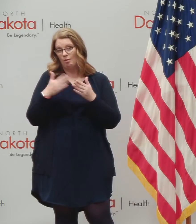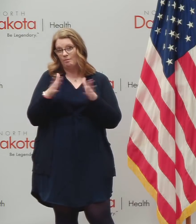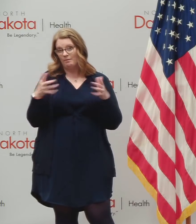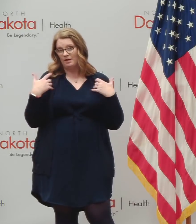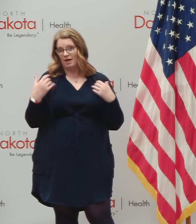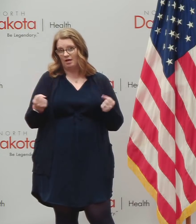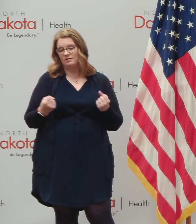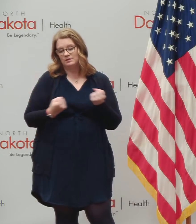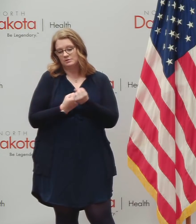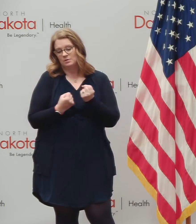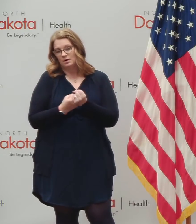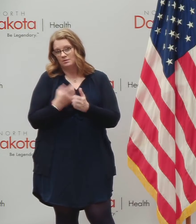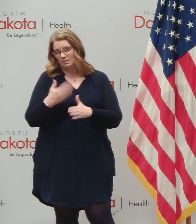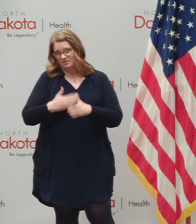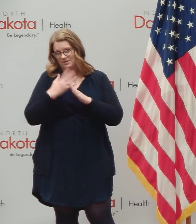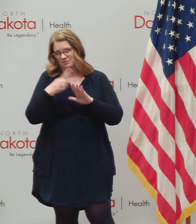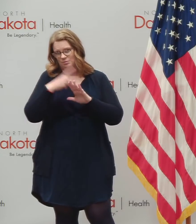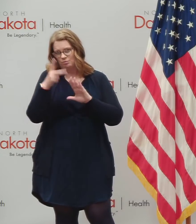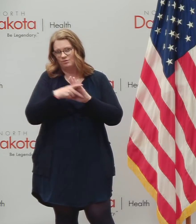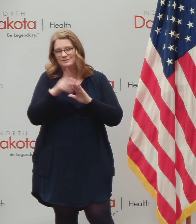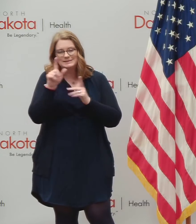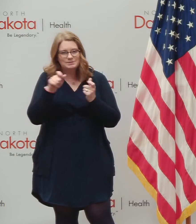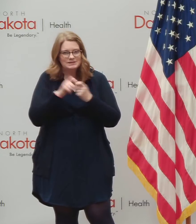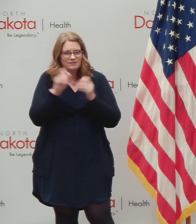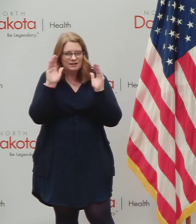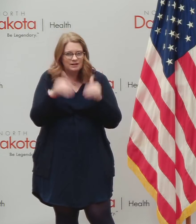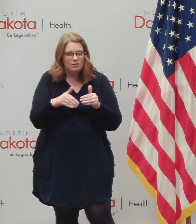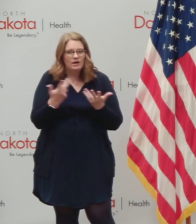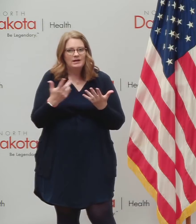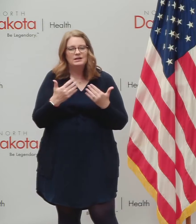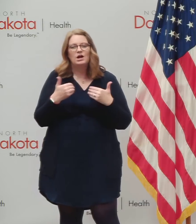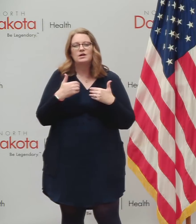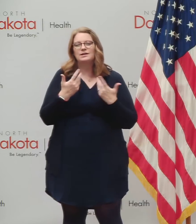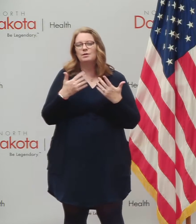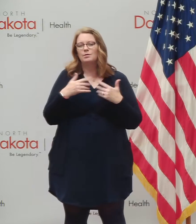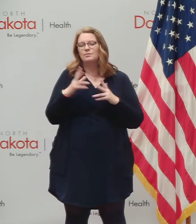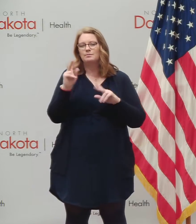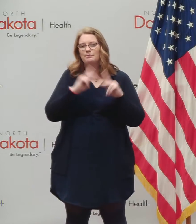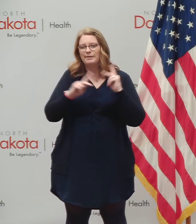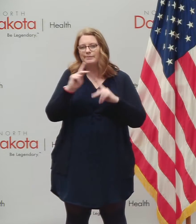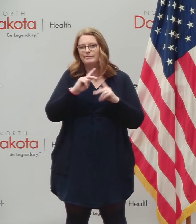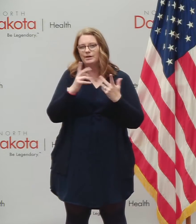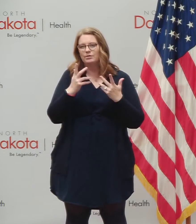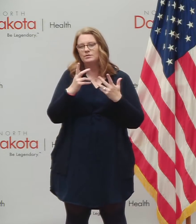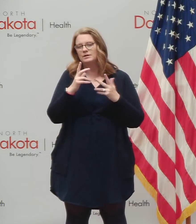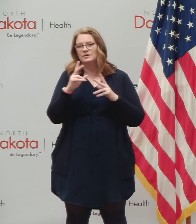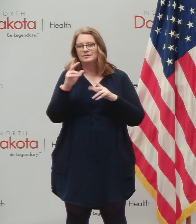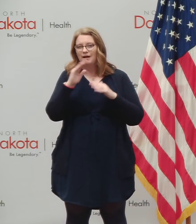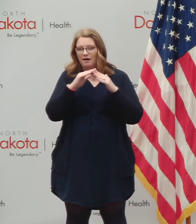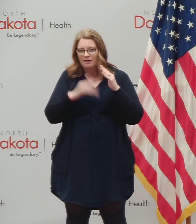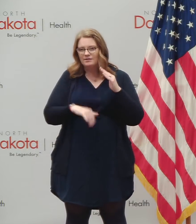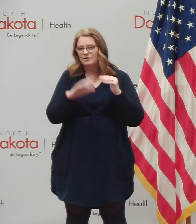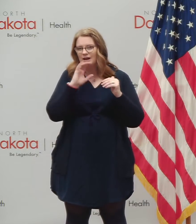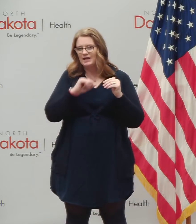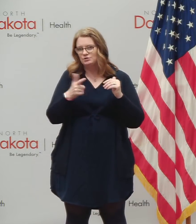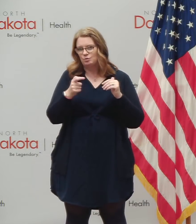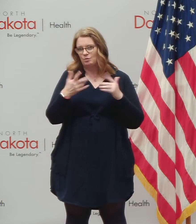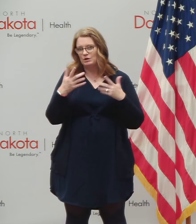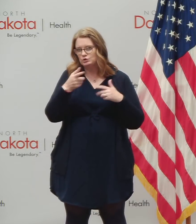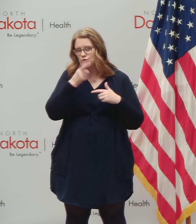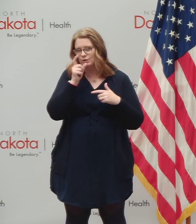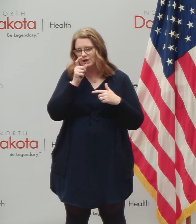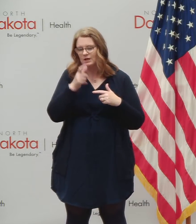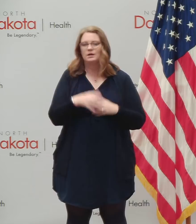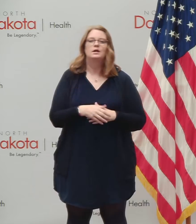units to fund prevention programs targeted at underage drinking and an adult binge drinking. Thirdly, the Behavioral